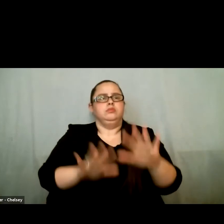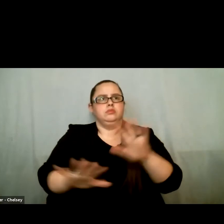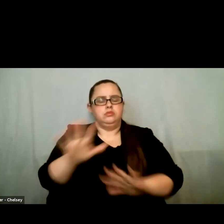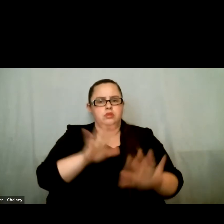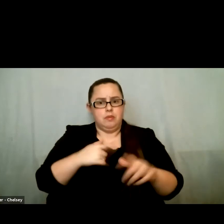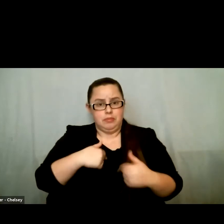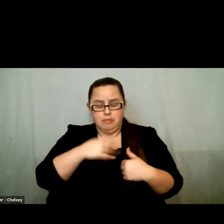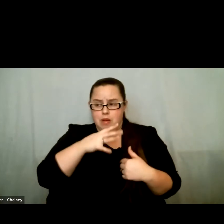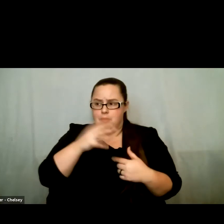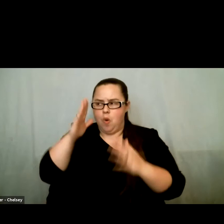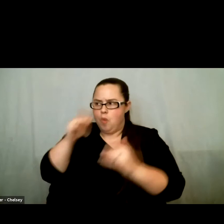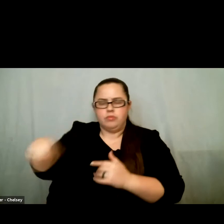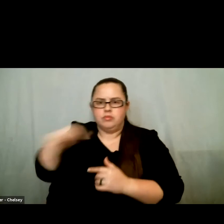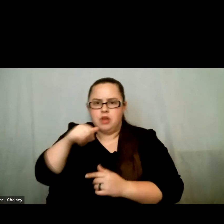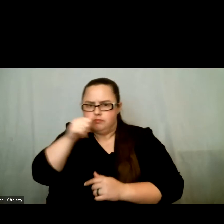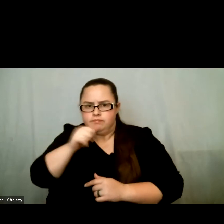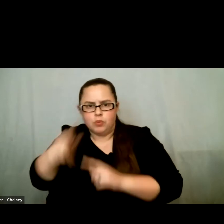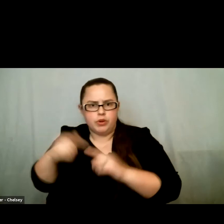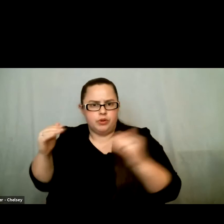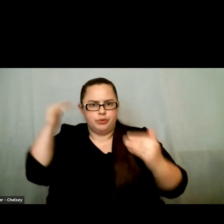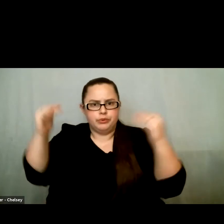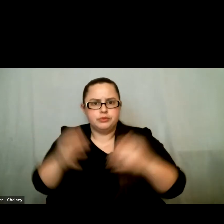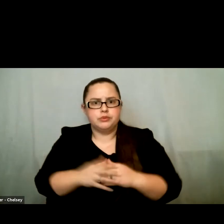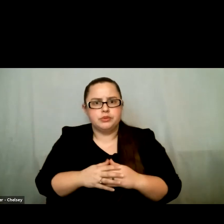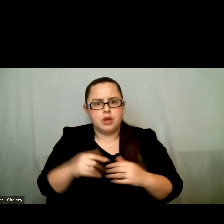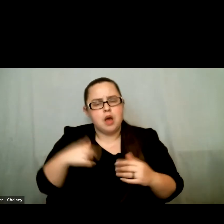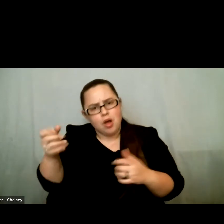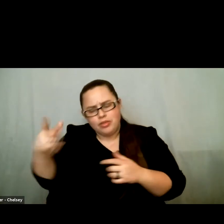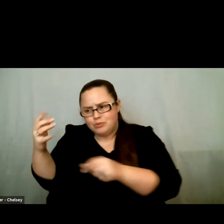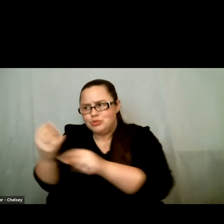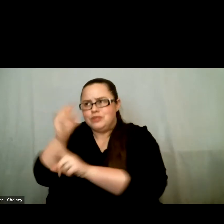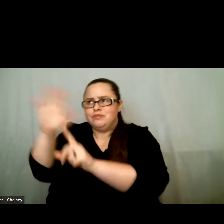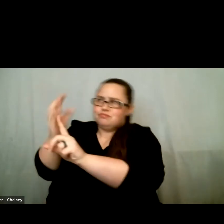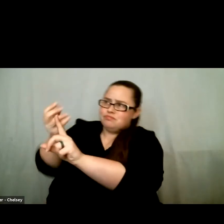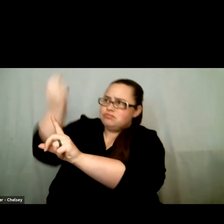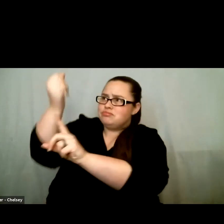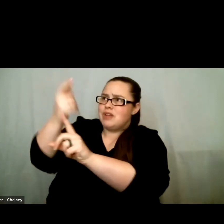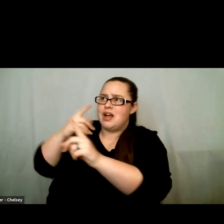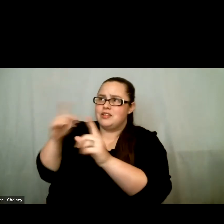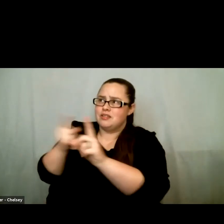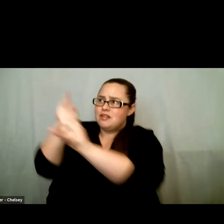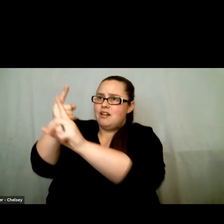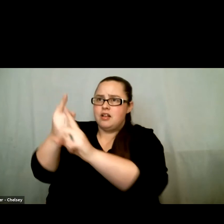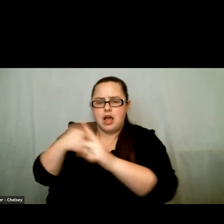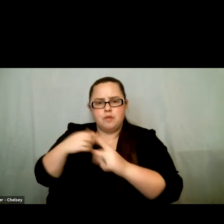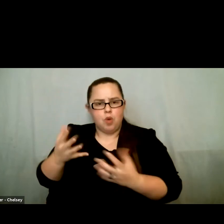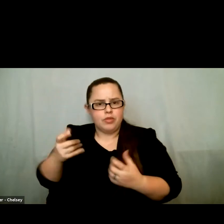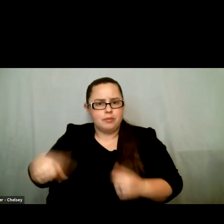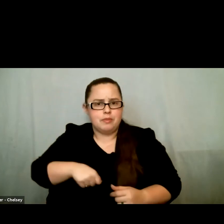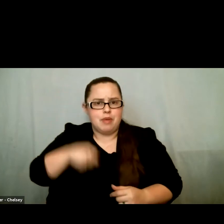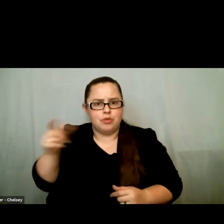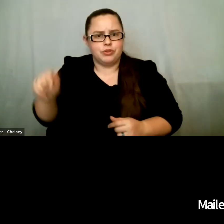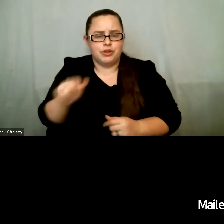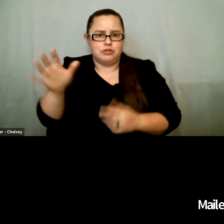their goals and aspiration and always, always be proud that they are Asians. They are Asian Americans. Thank